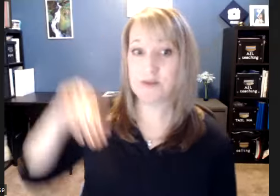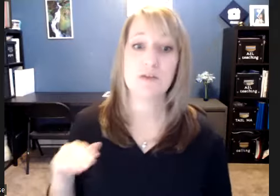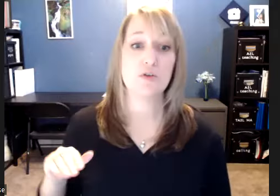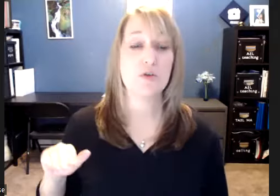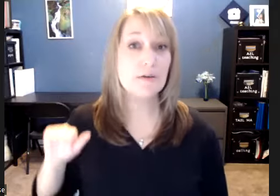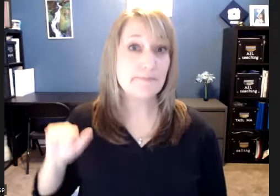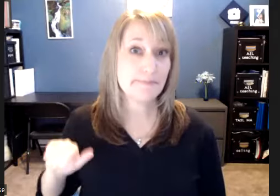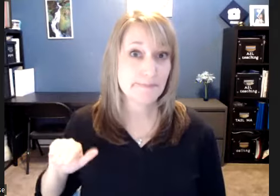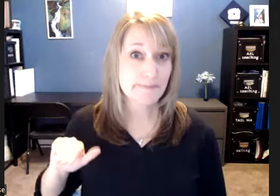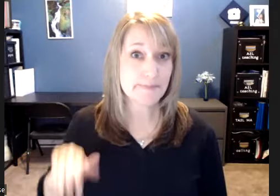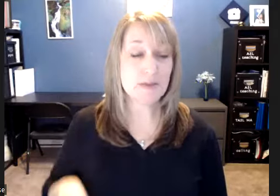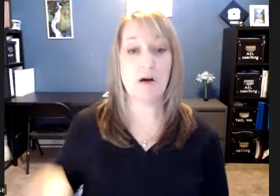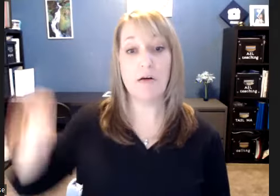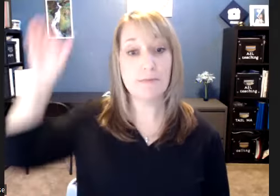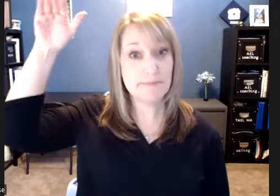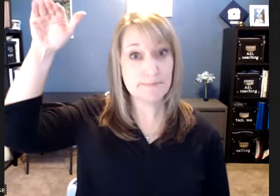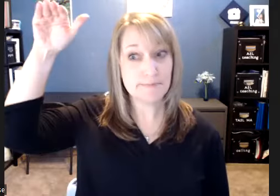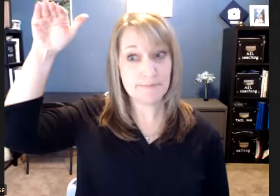So short, tall.